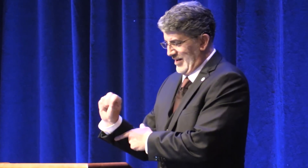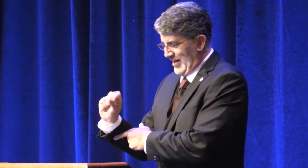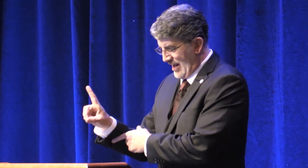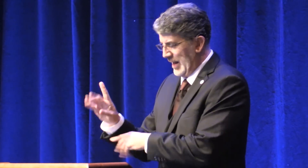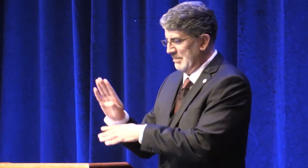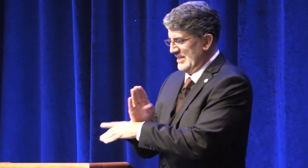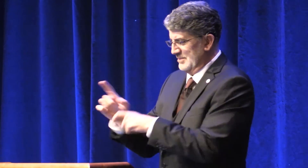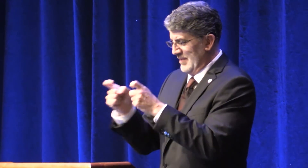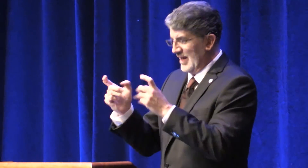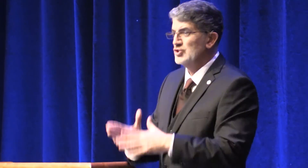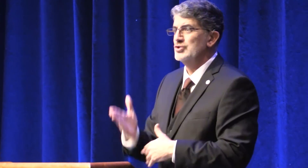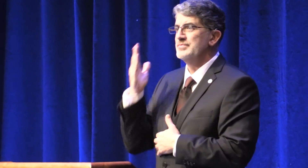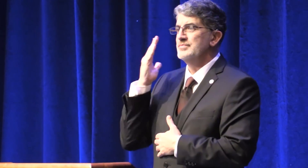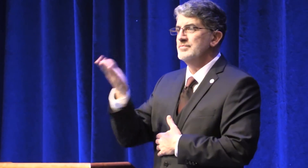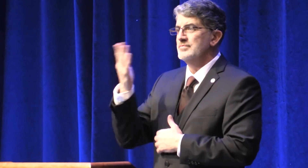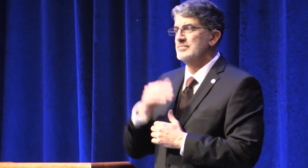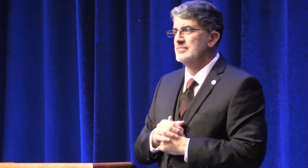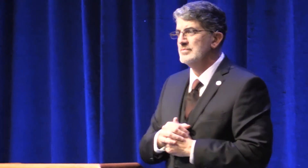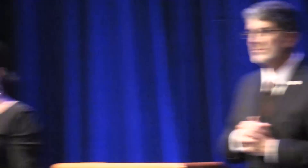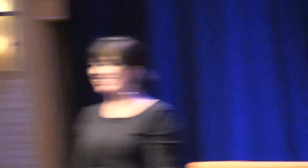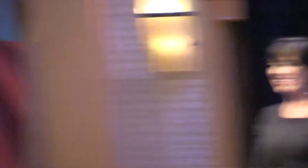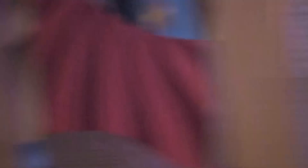Shevland, Business Manager.